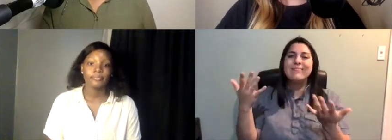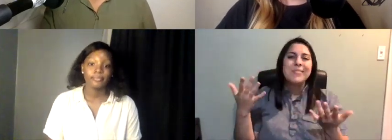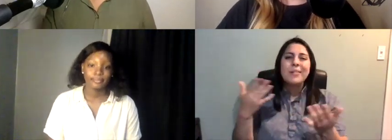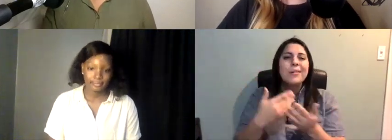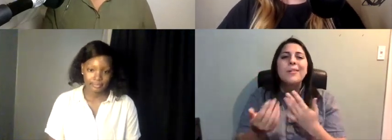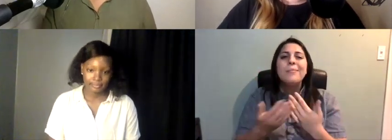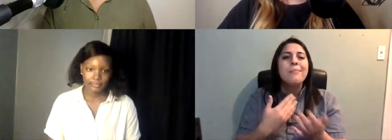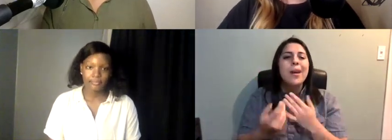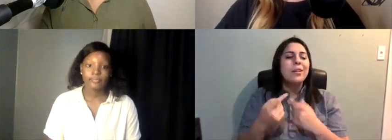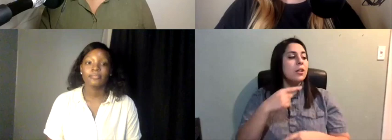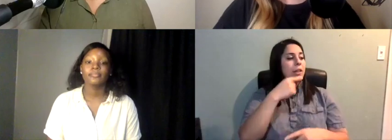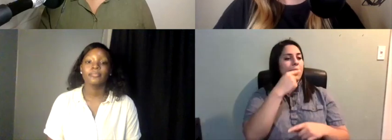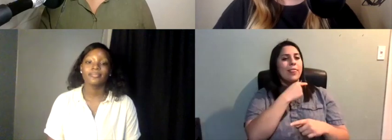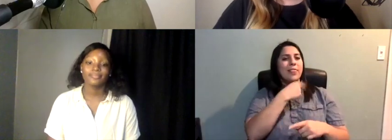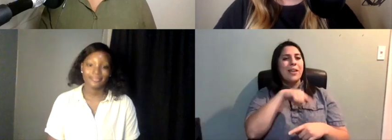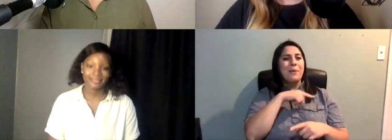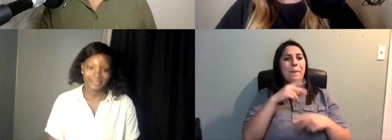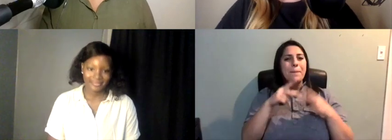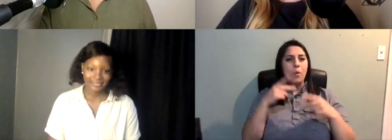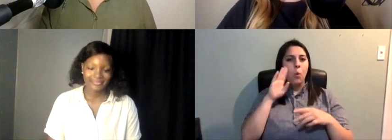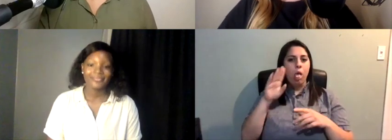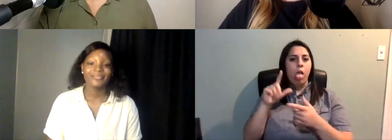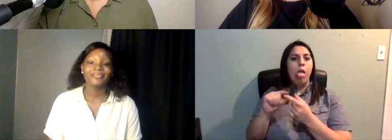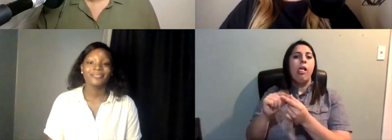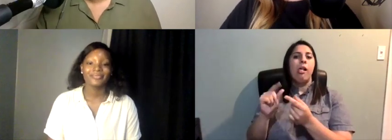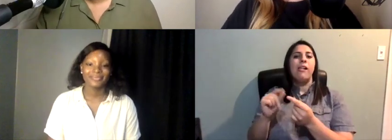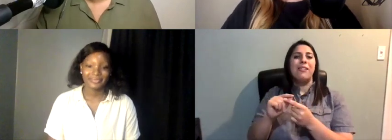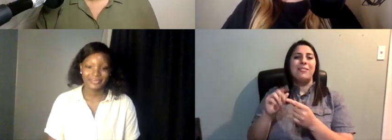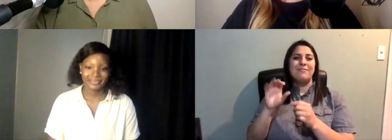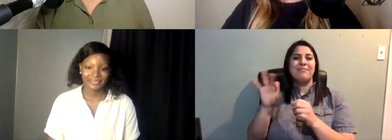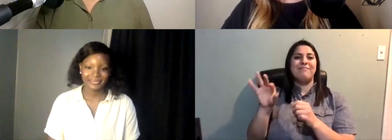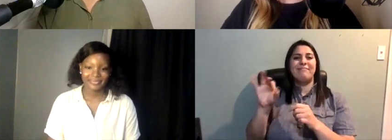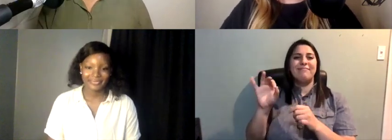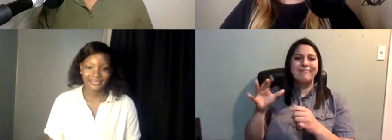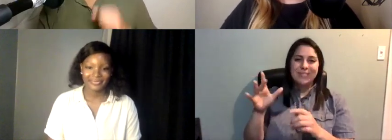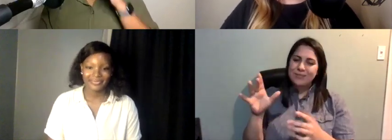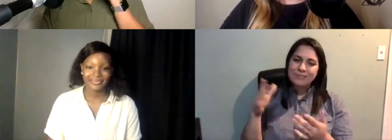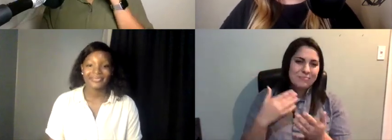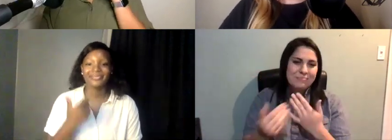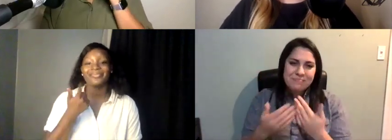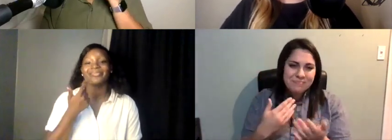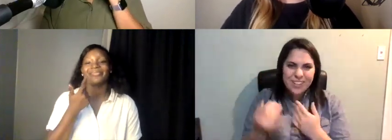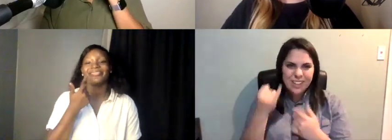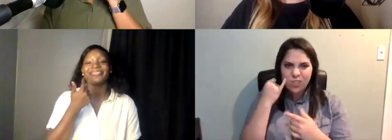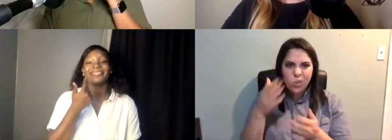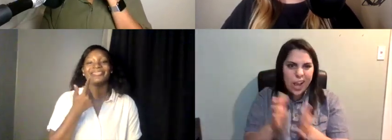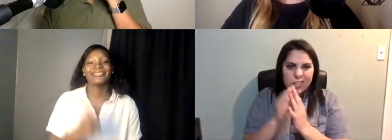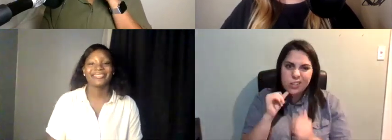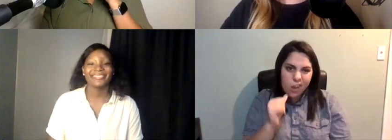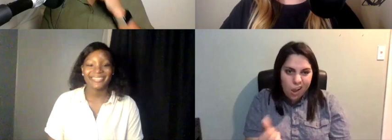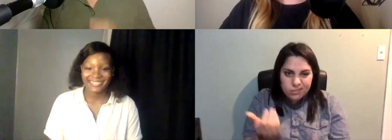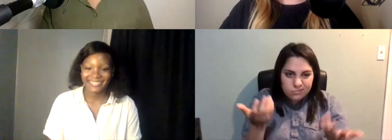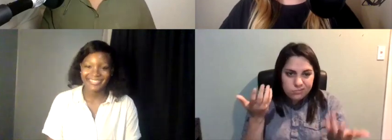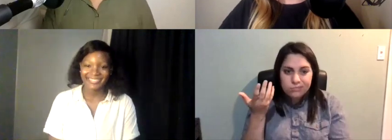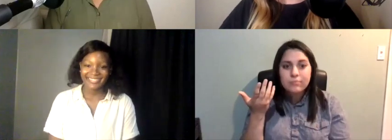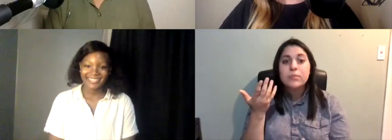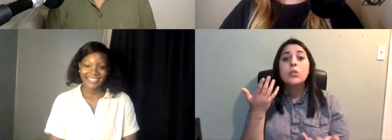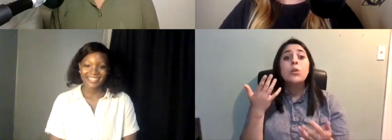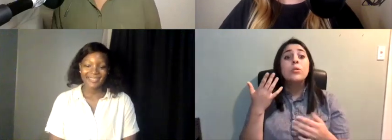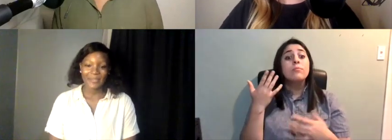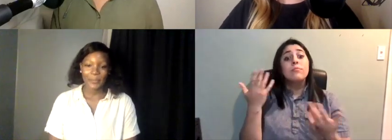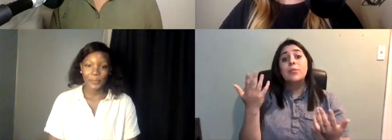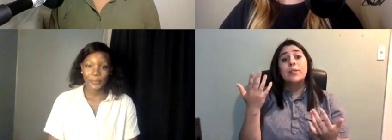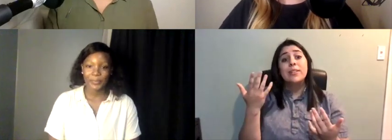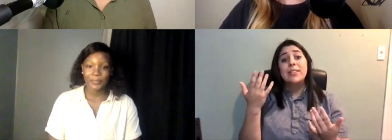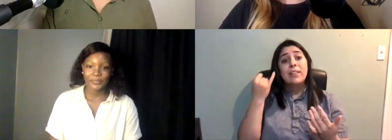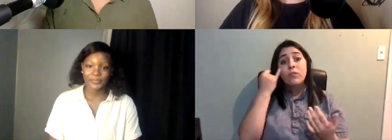ask for it or not. So just get ready for that. If you're quitting your job, you don't have something lined up, you're going to take some time